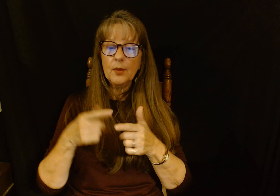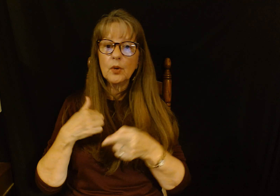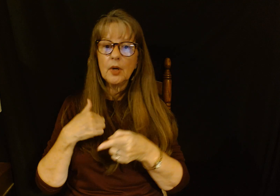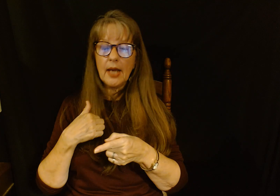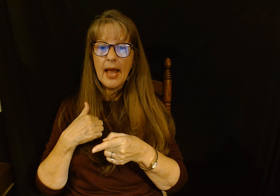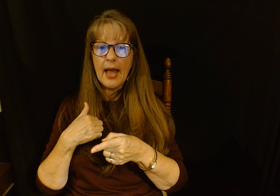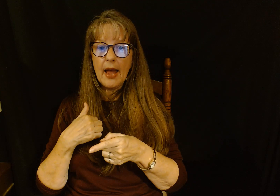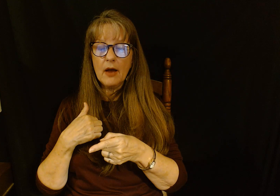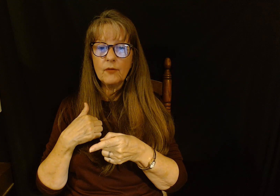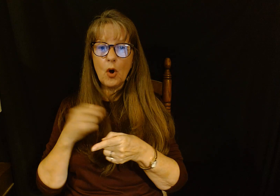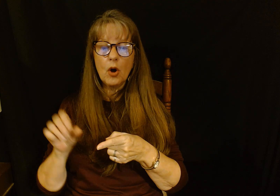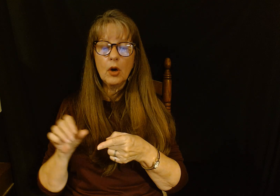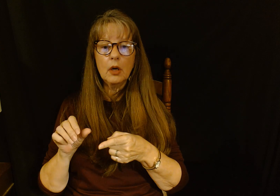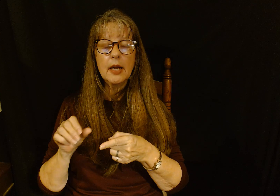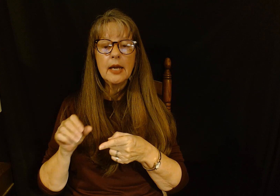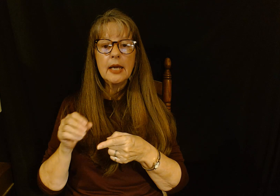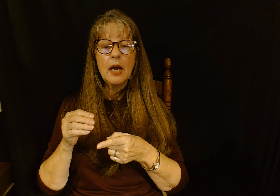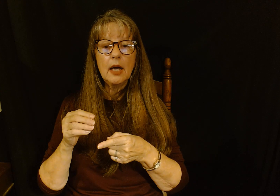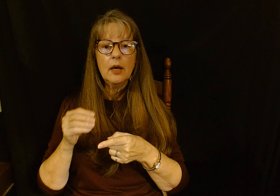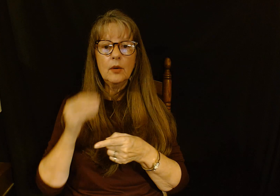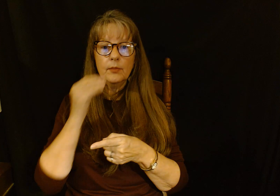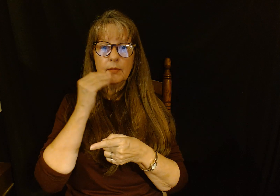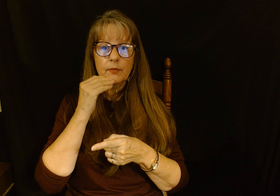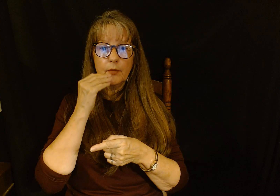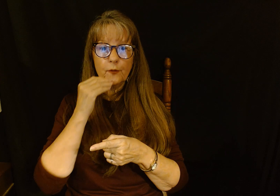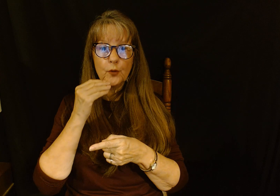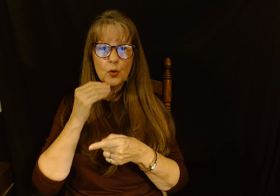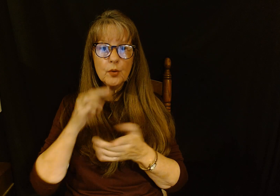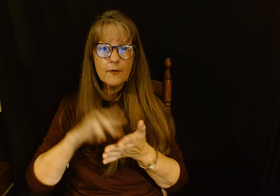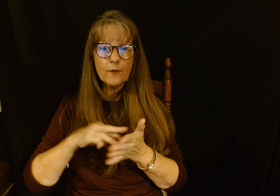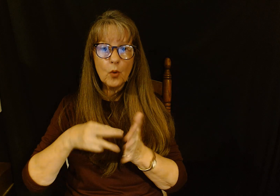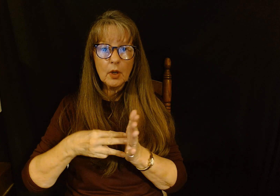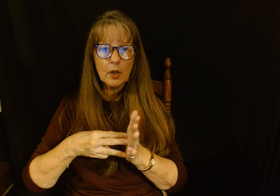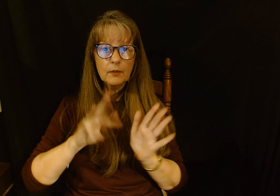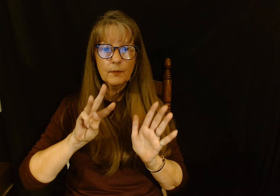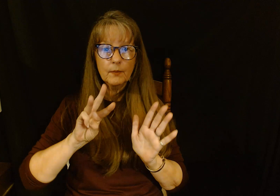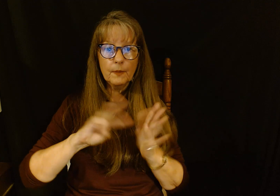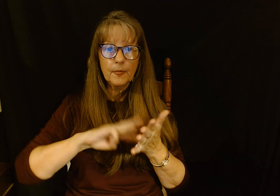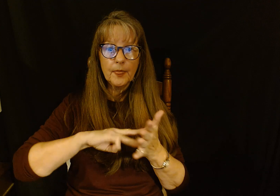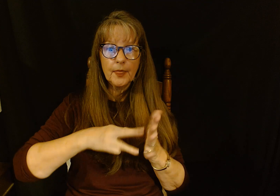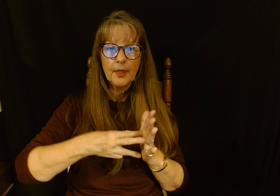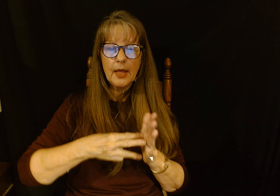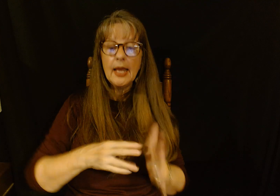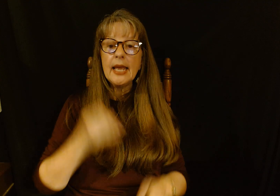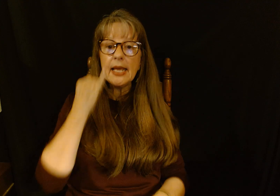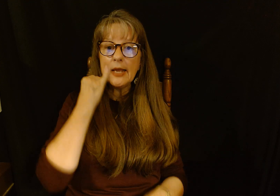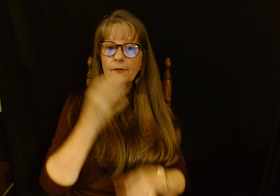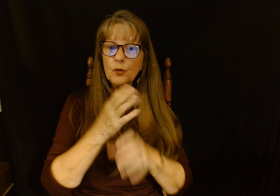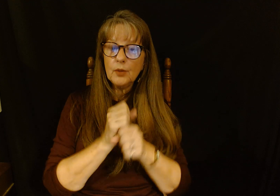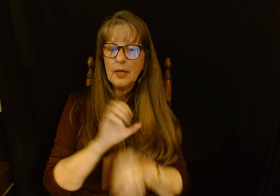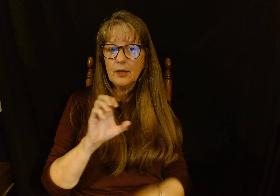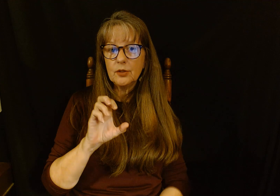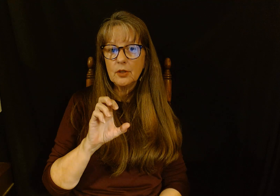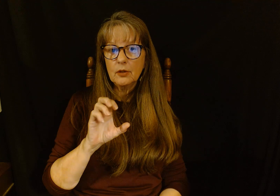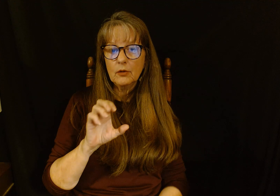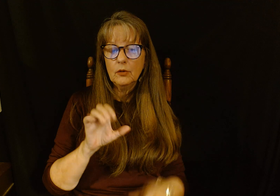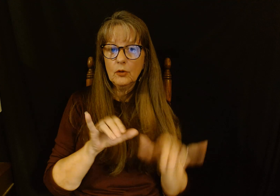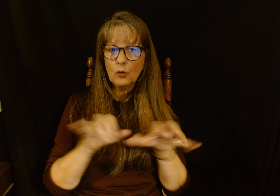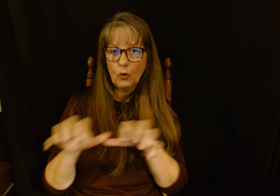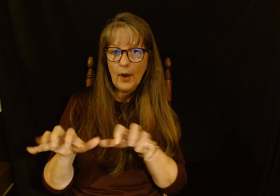going to have our food fork. If you get crab,